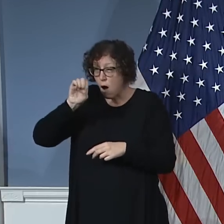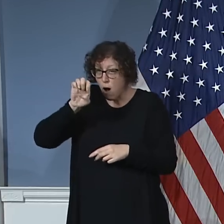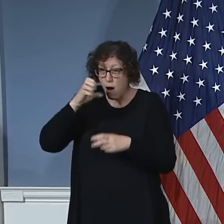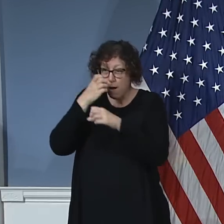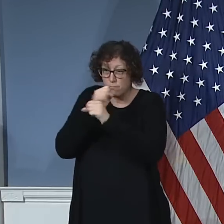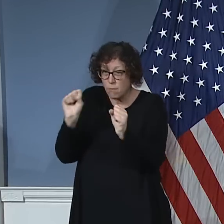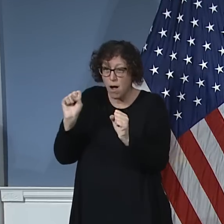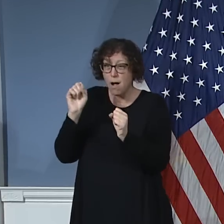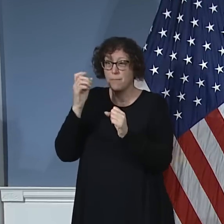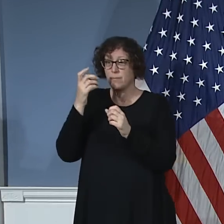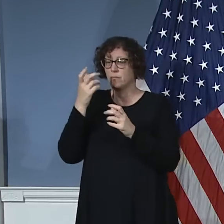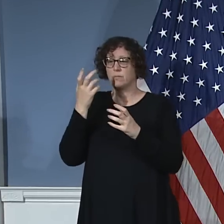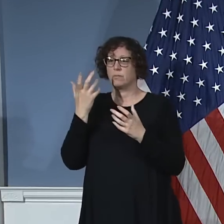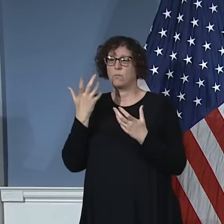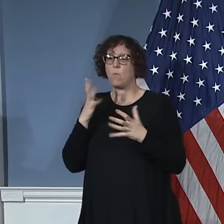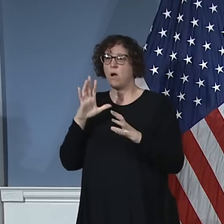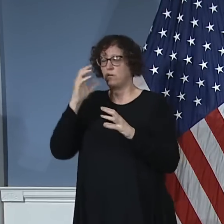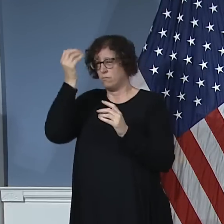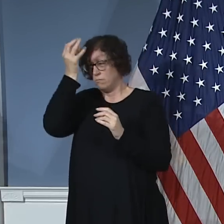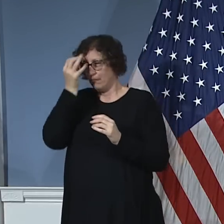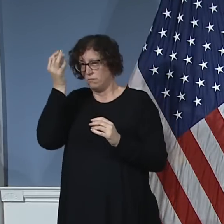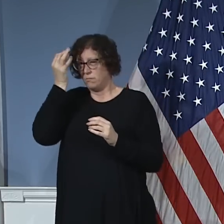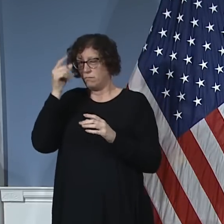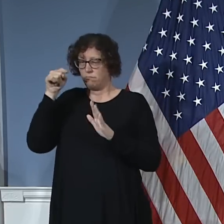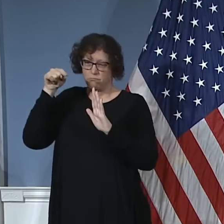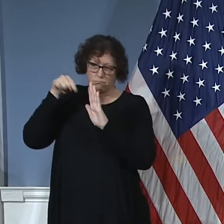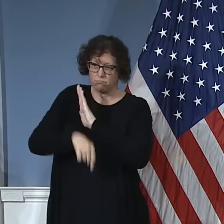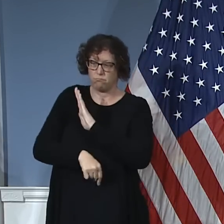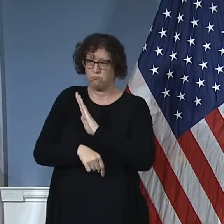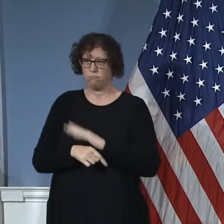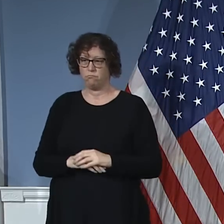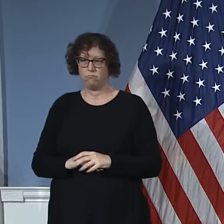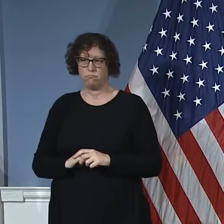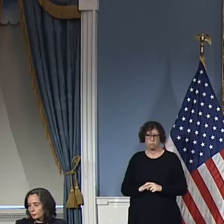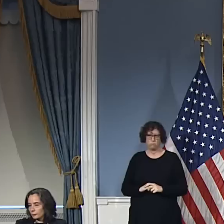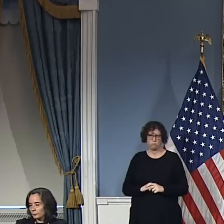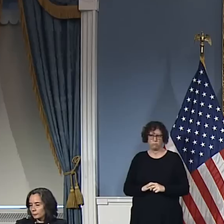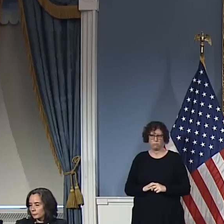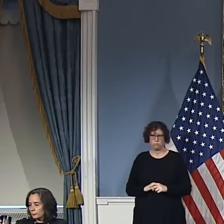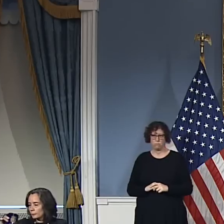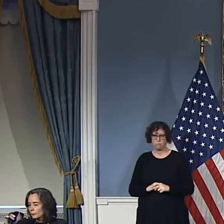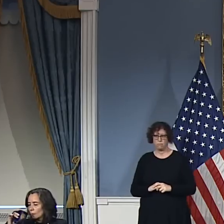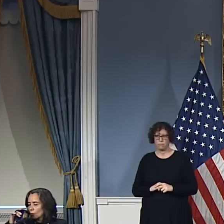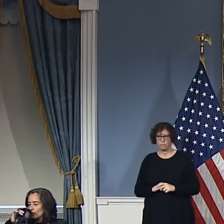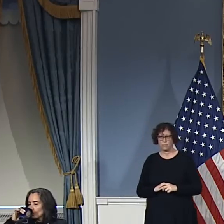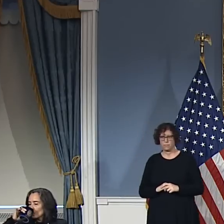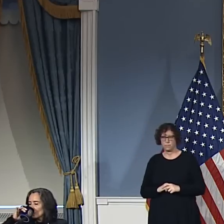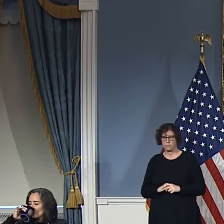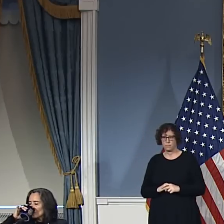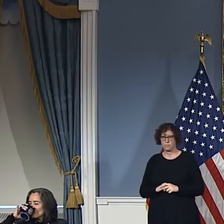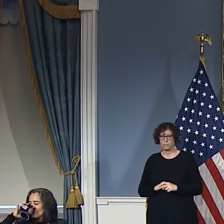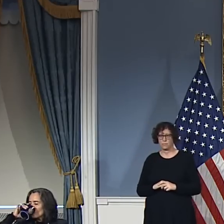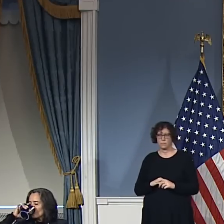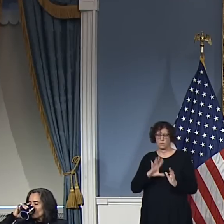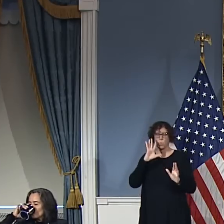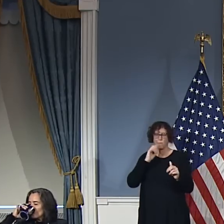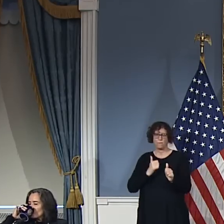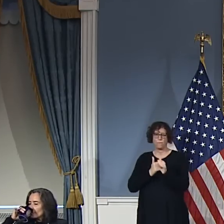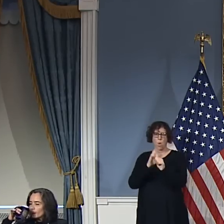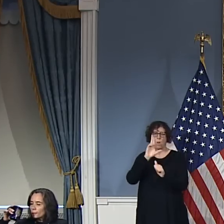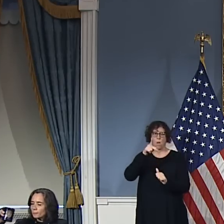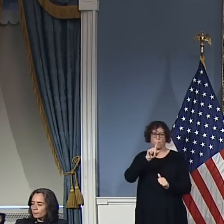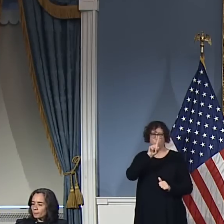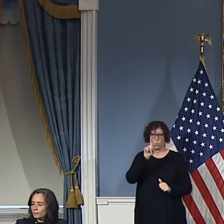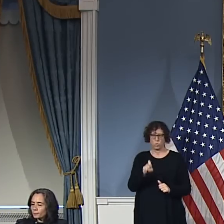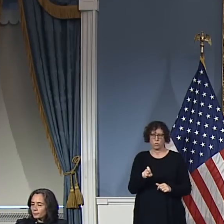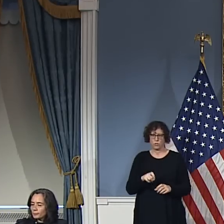will. Okay, and so just to follow up on that, the latest understanding I have is that there are